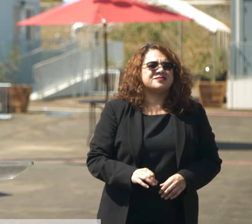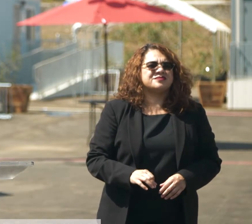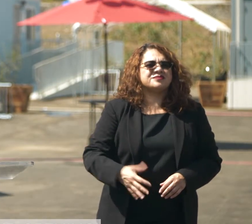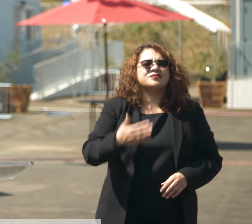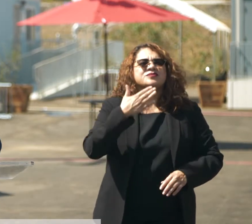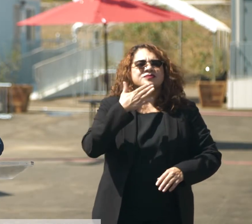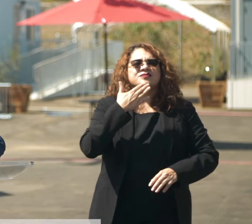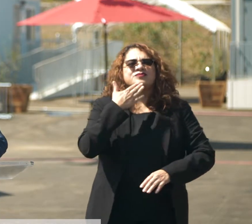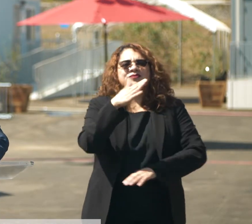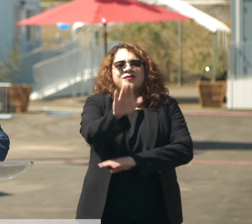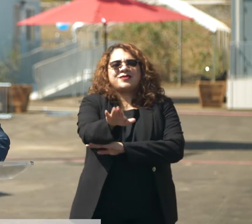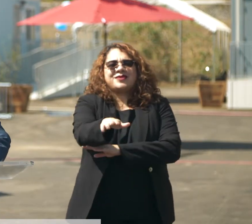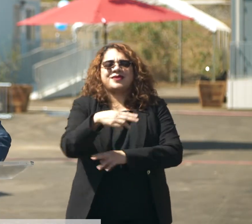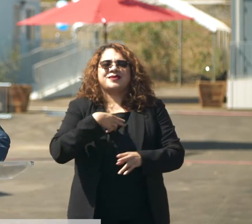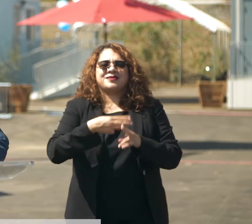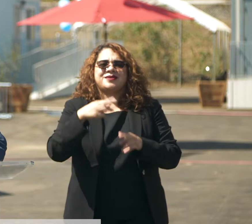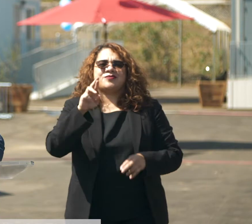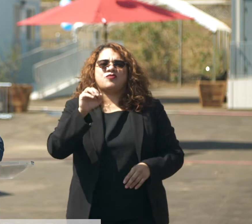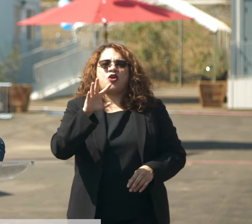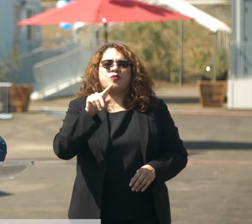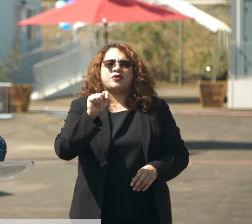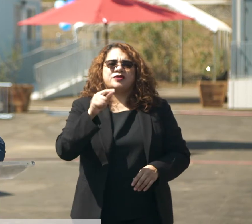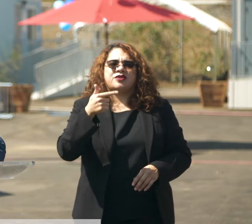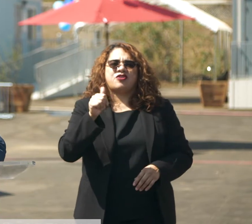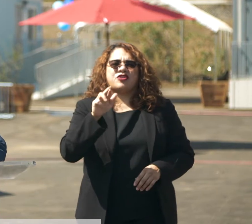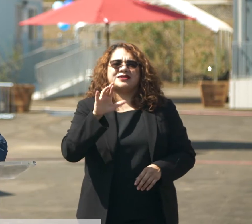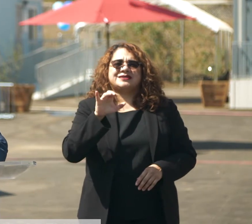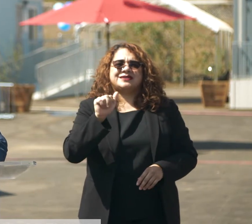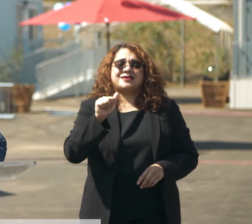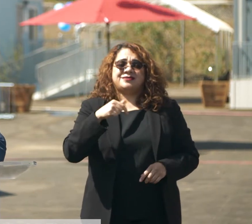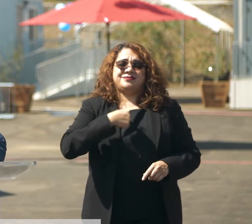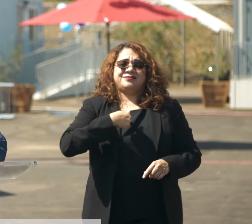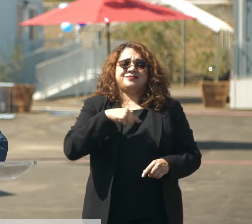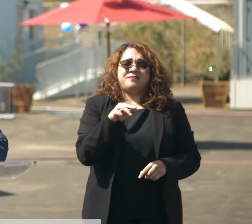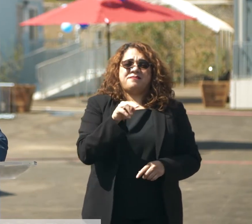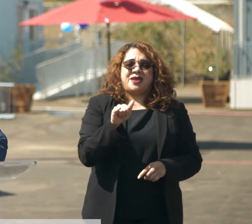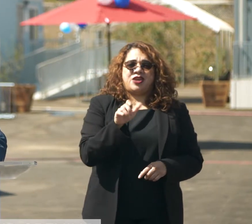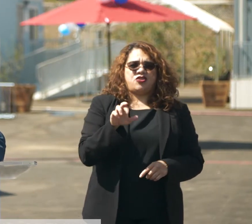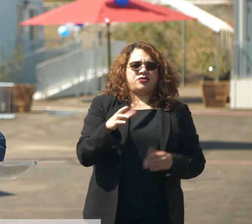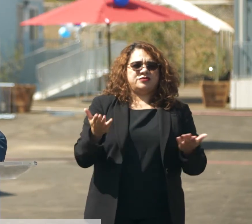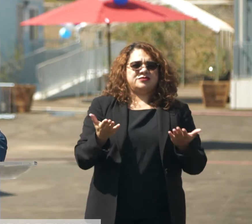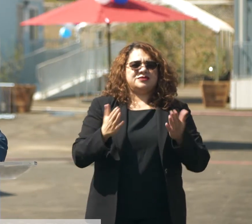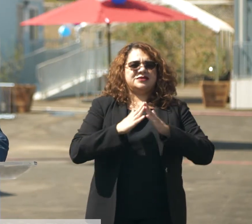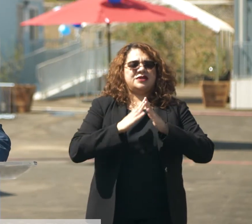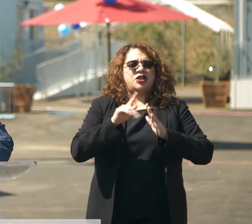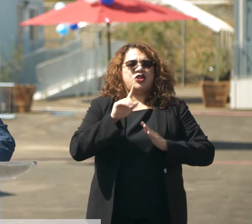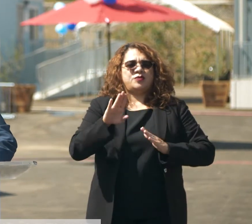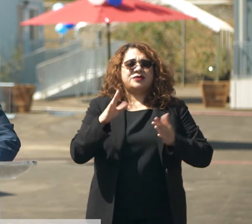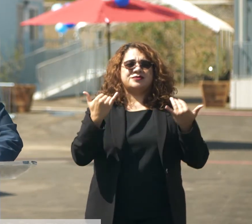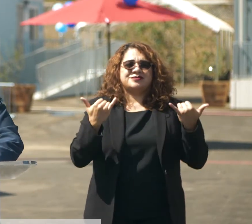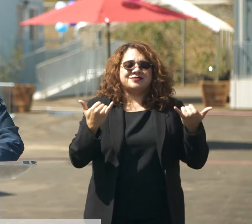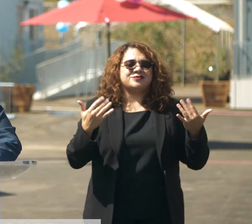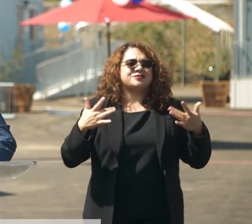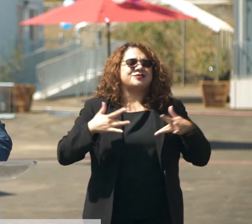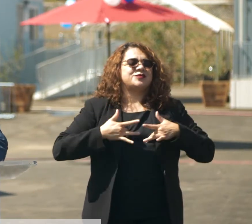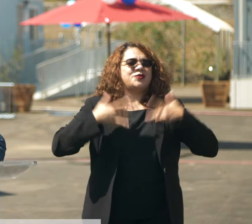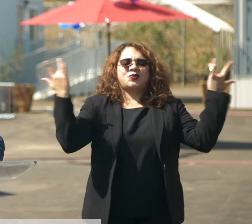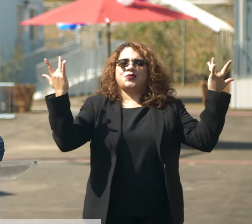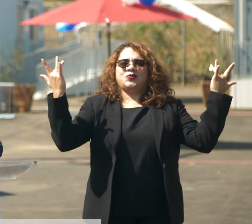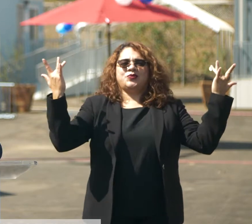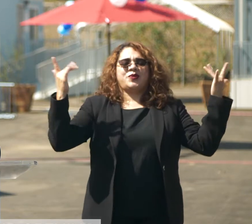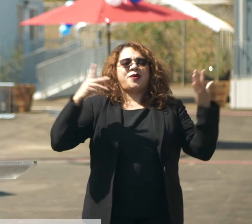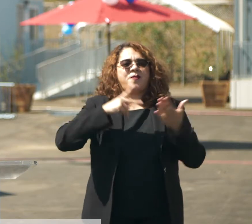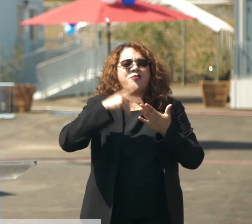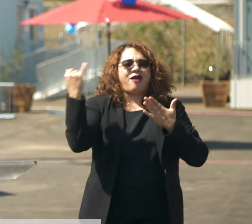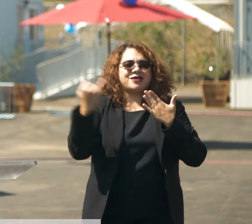Good afternoon, everyone. My name is Robert Garcia. I'm the mayor of Long Beach, and today we're at the opening of a very exciting project